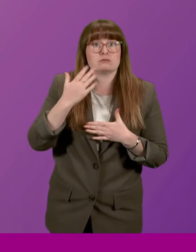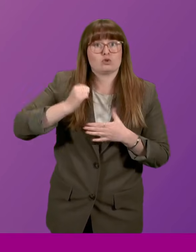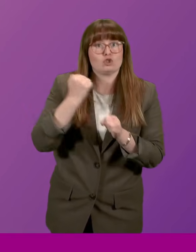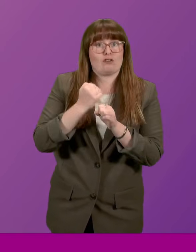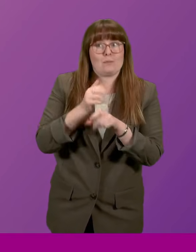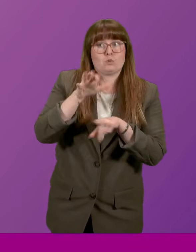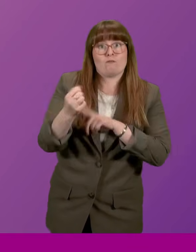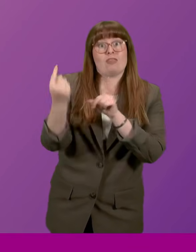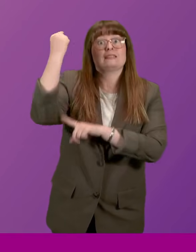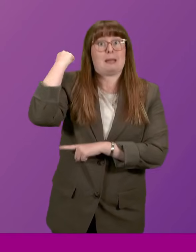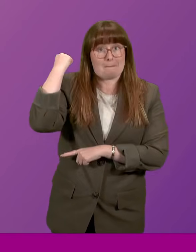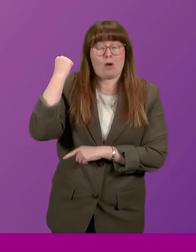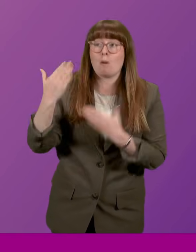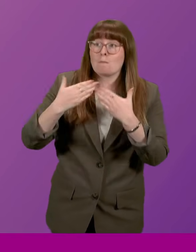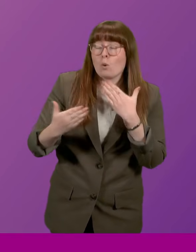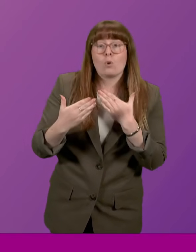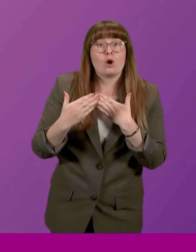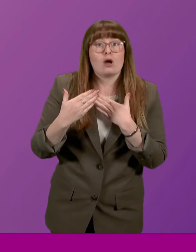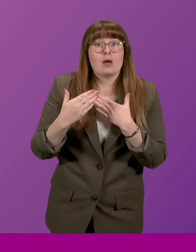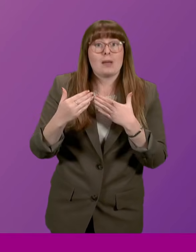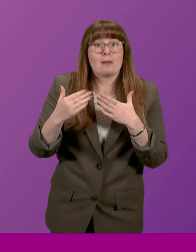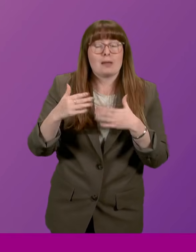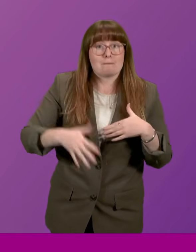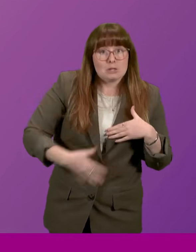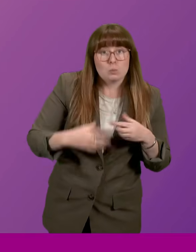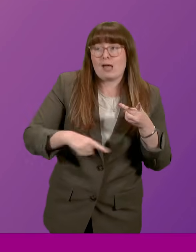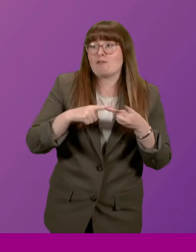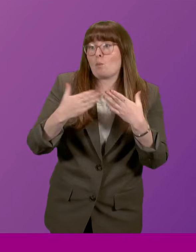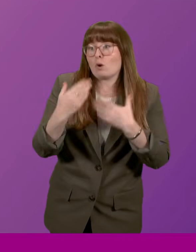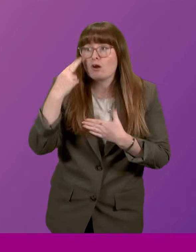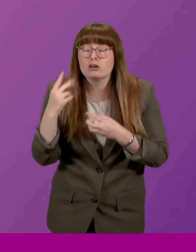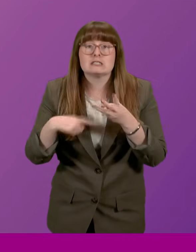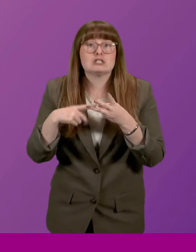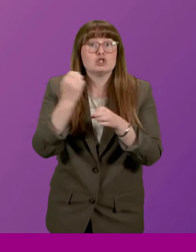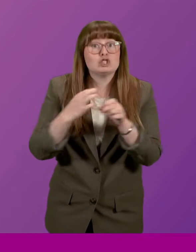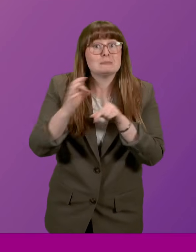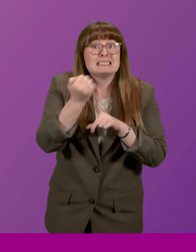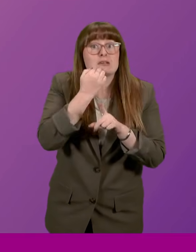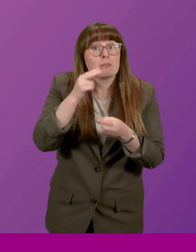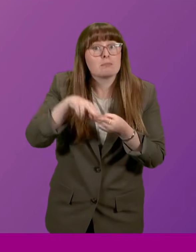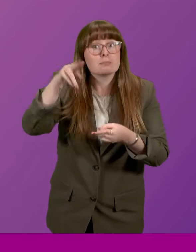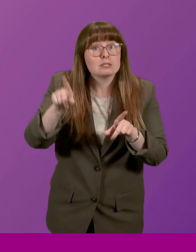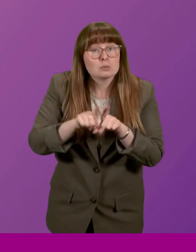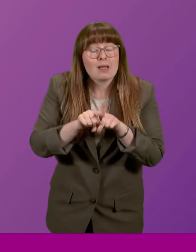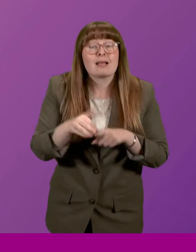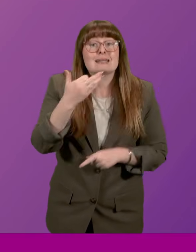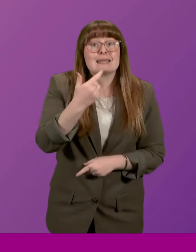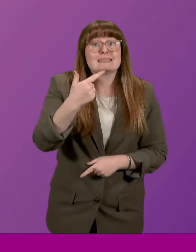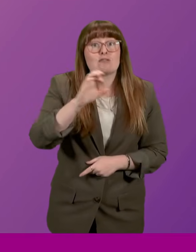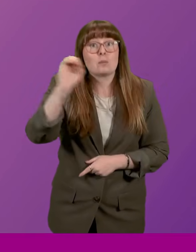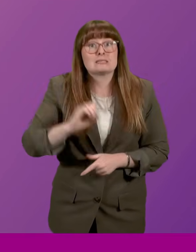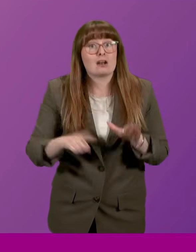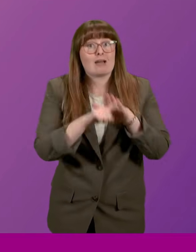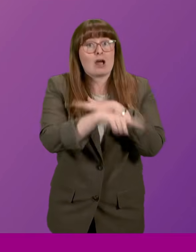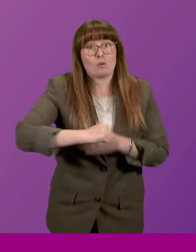more midwives, more nurses, more dental consultants, and GP numbers are going up. 97% of discharges from